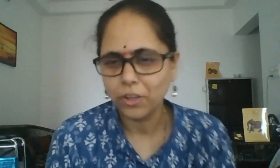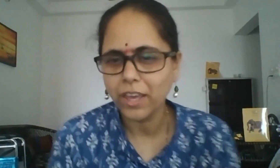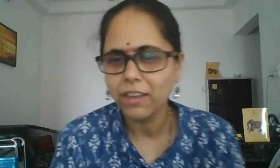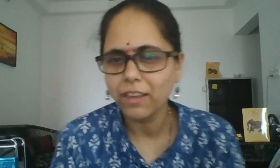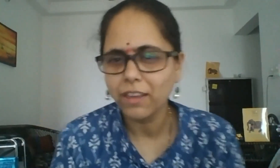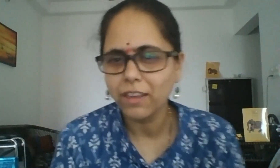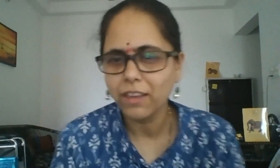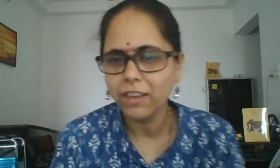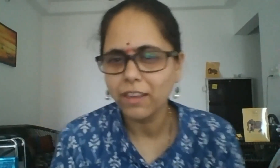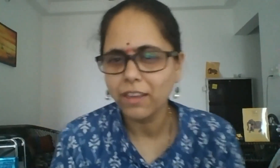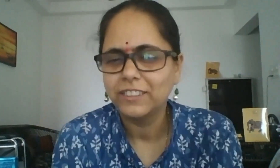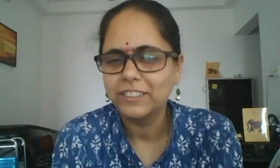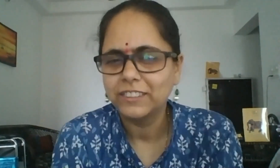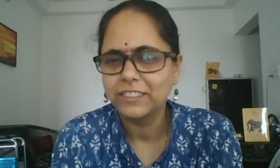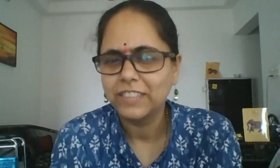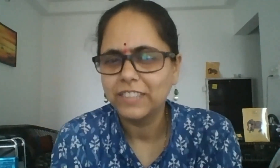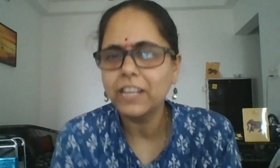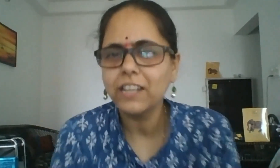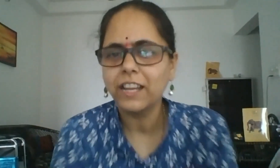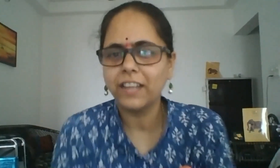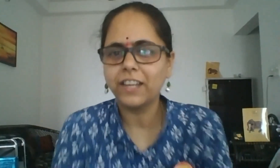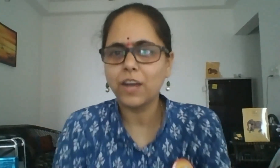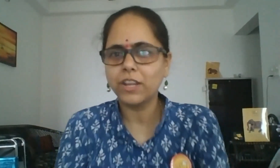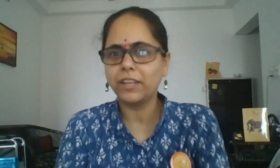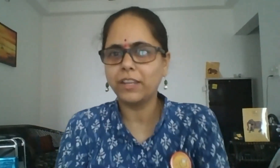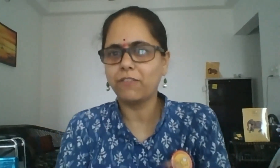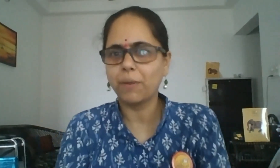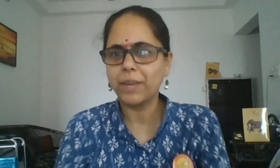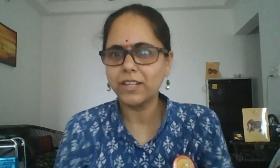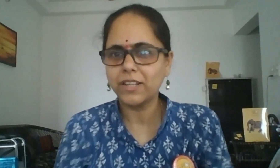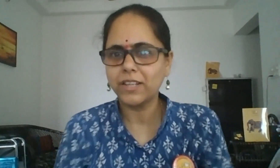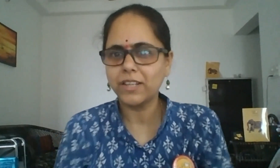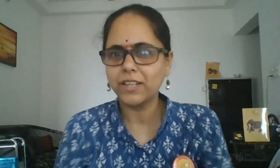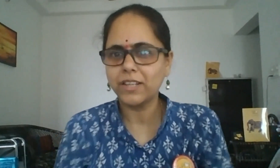Okay? Clear? Any doubt? Any alphabet?